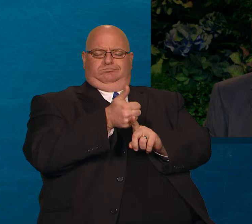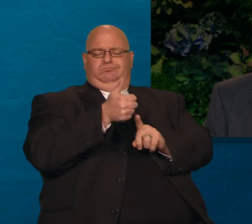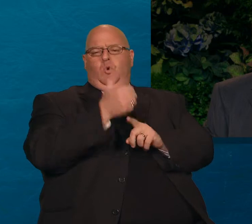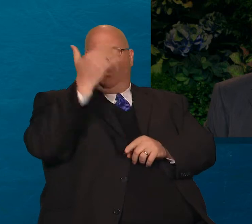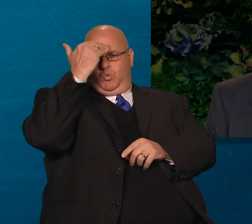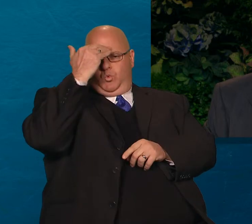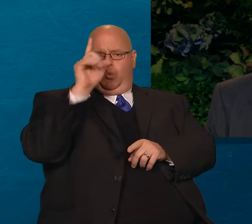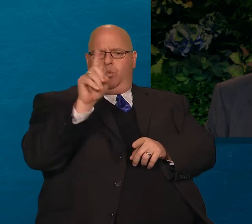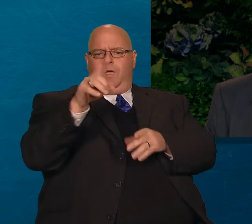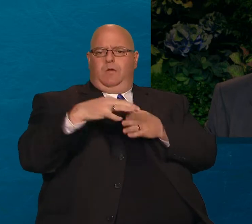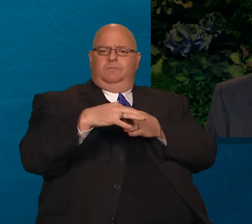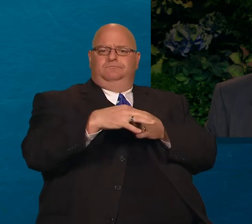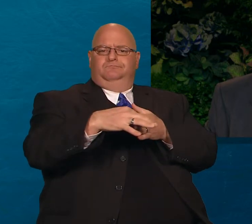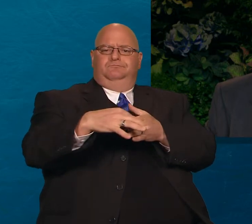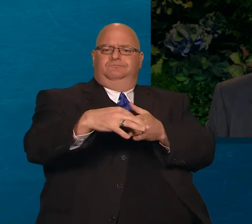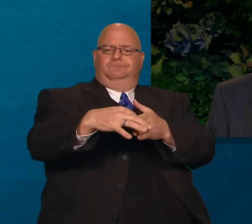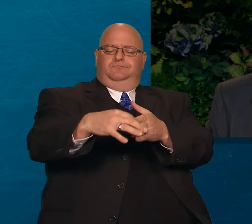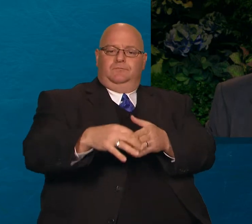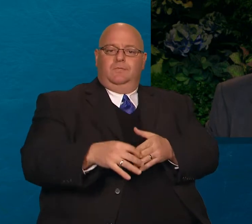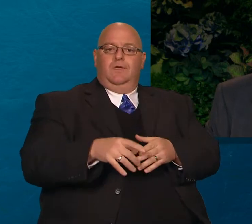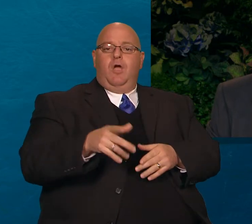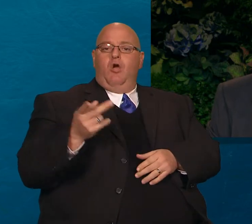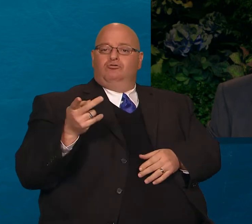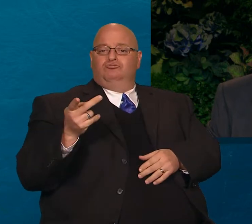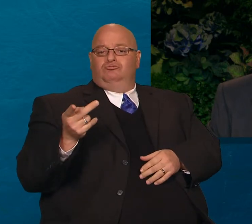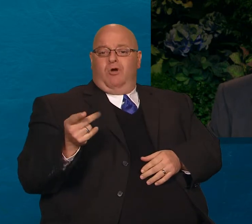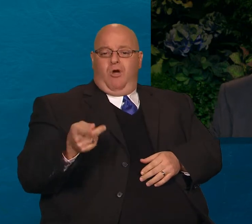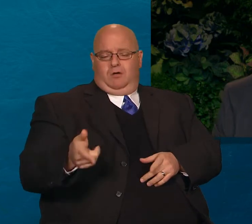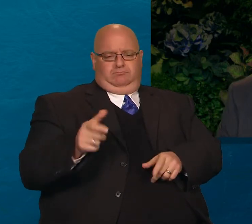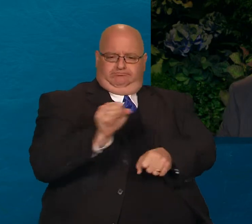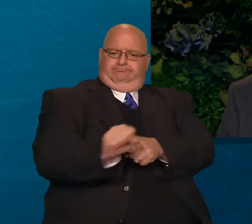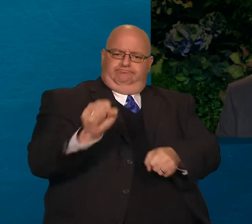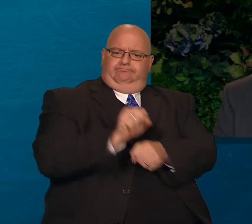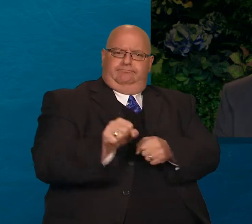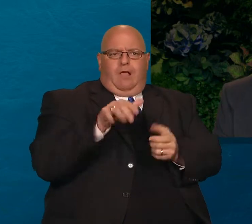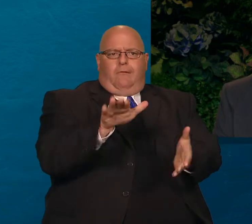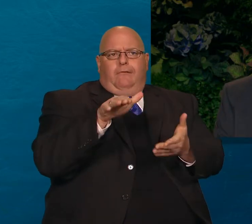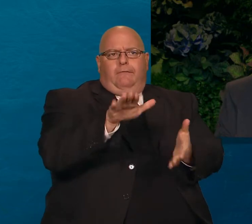which way to go, and the yapping dogs did the work.